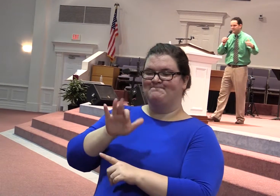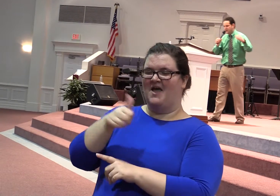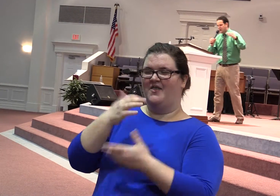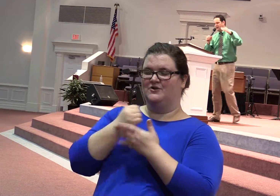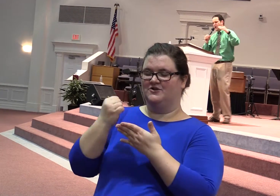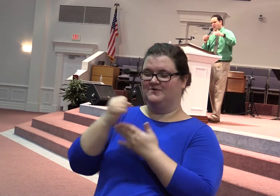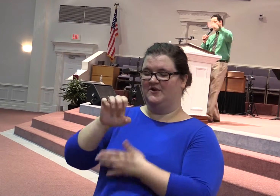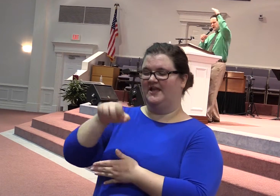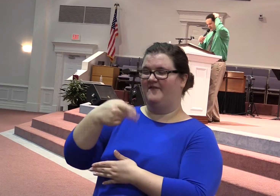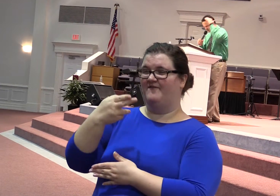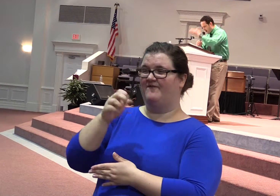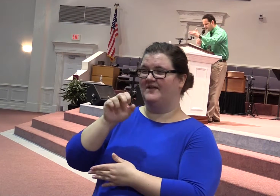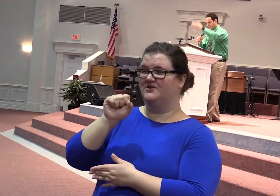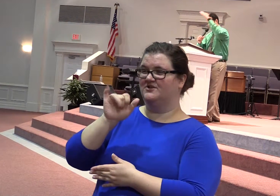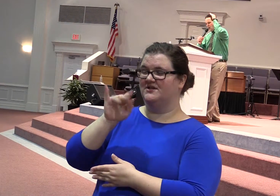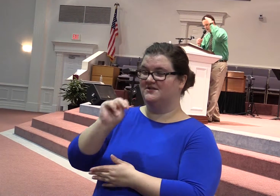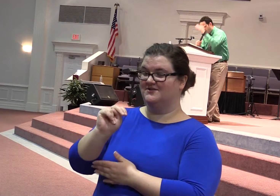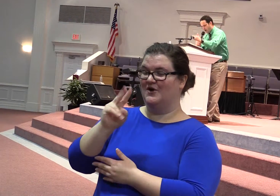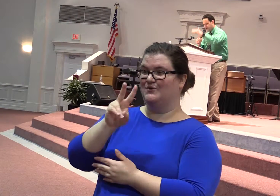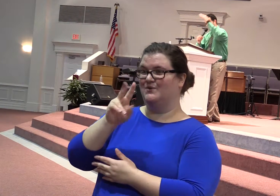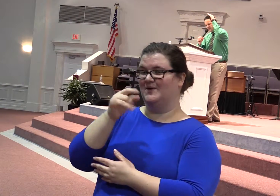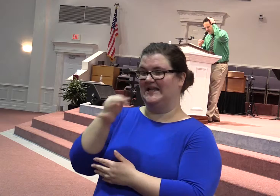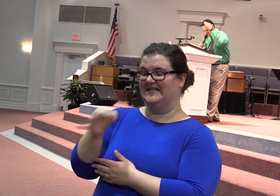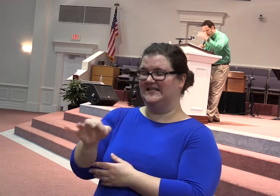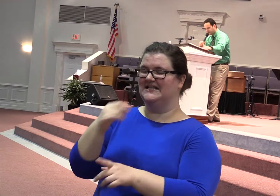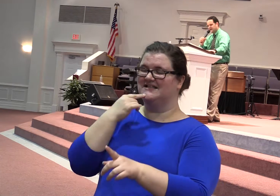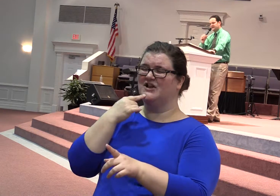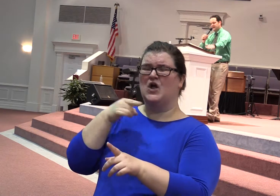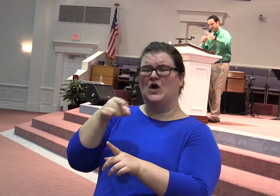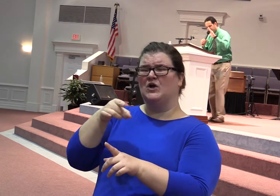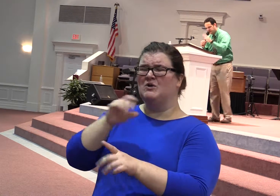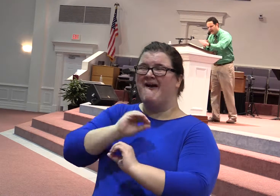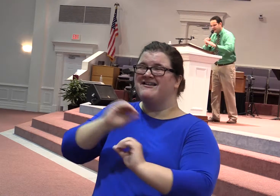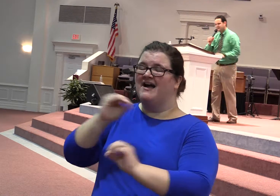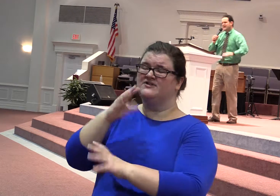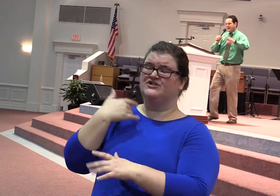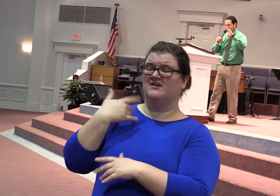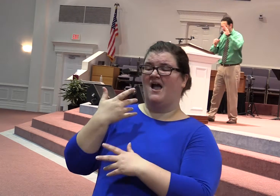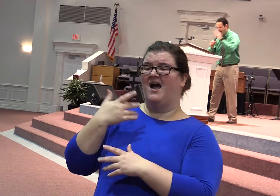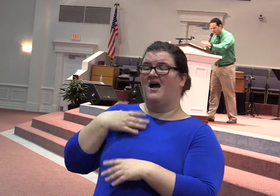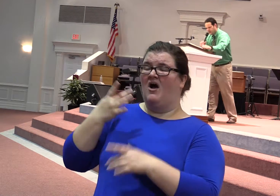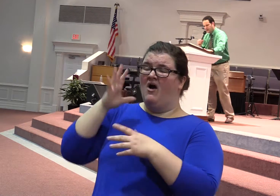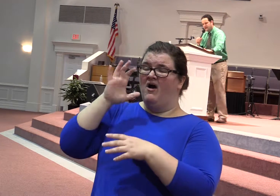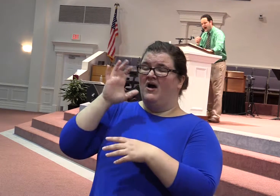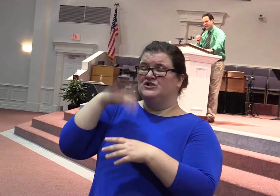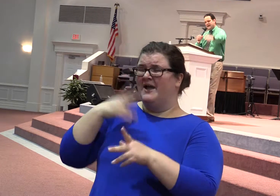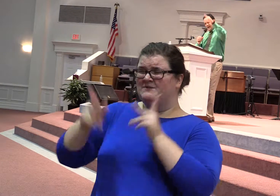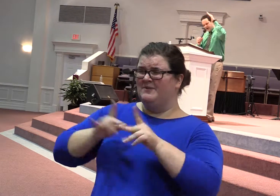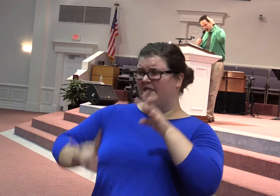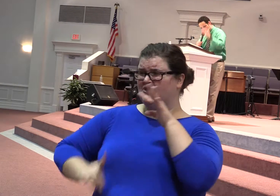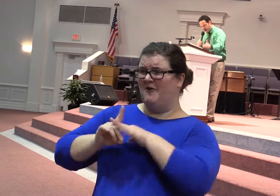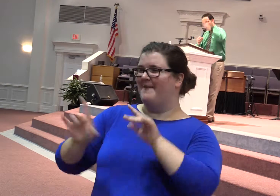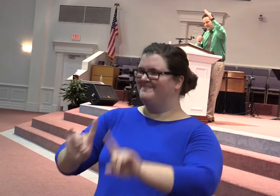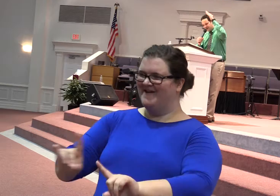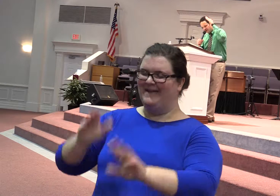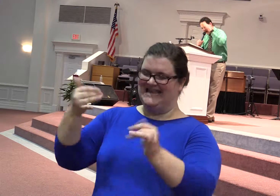"Now therefore ye are no more strangers or foreigners, but fellow citizens with the saints and of the household of God, and ye